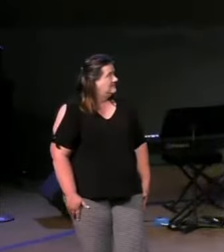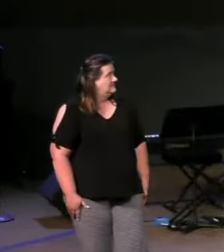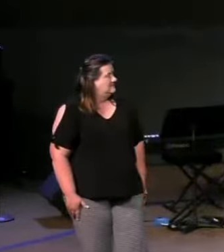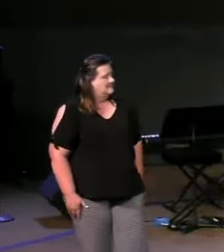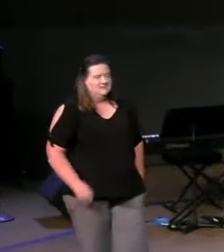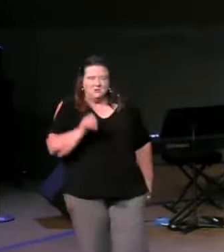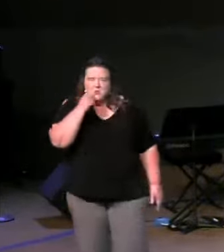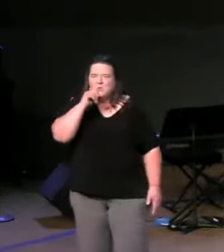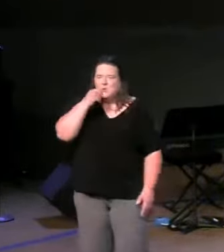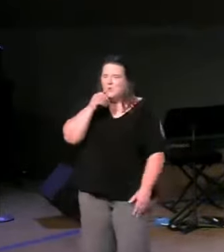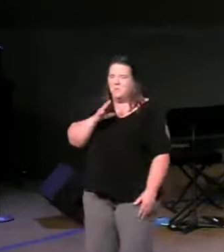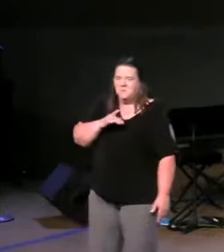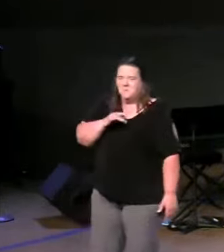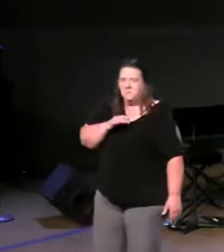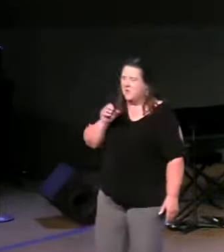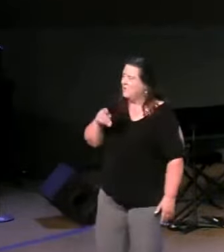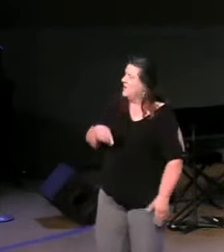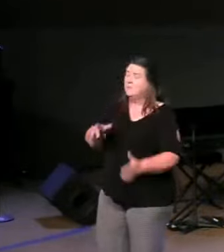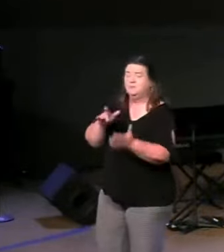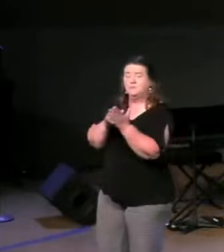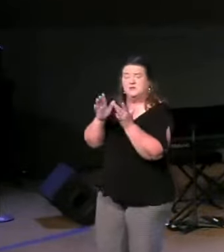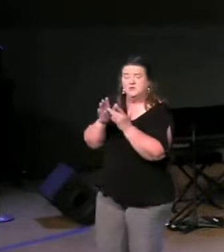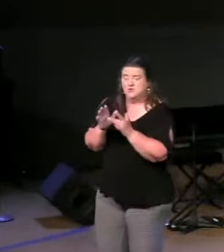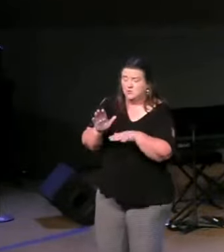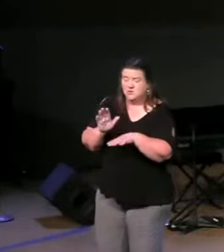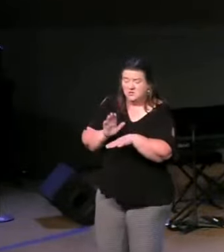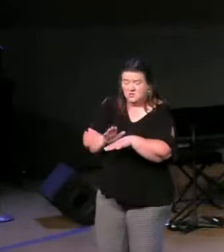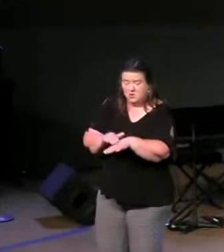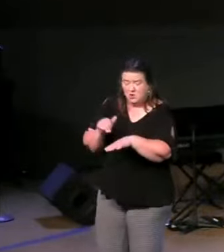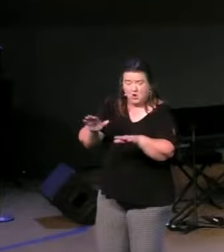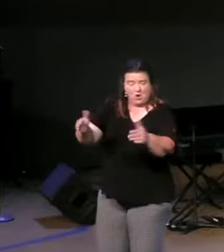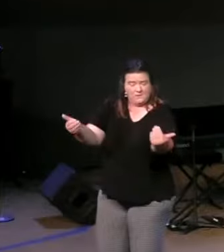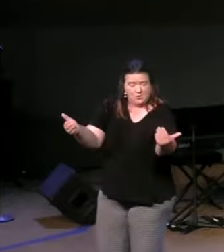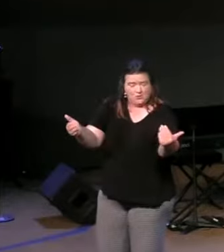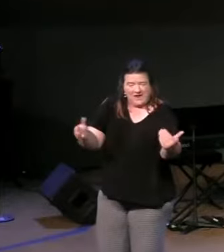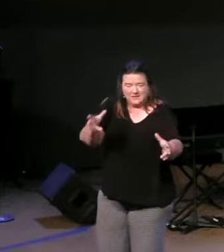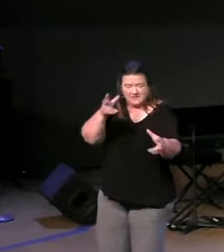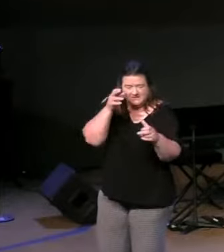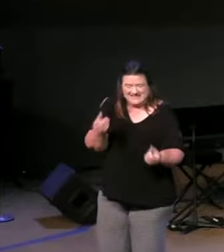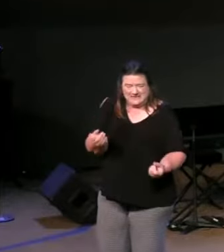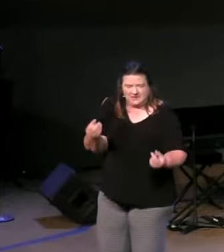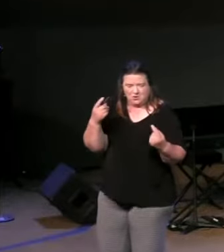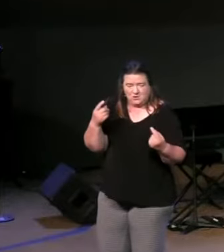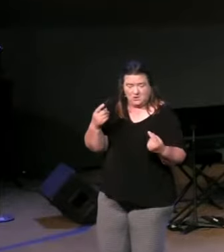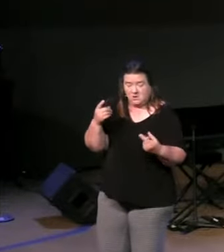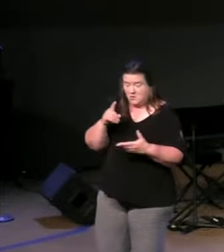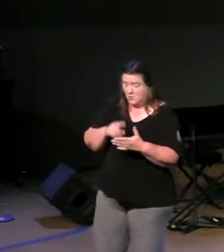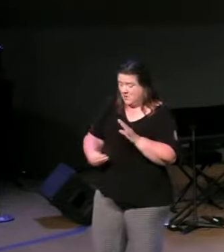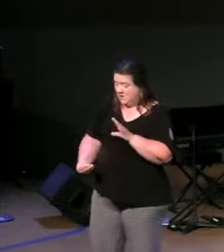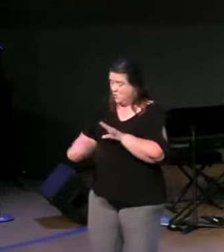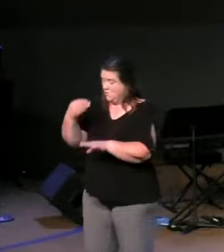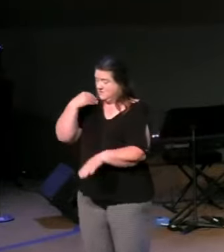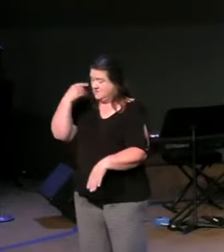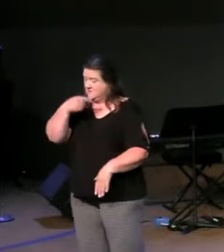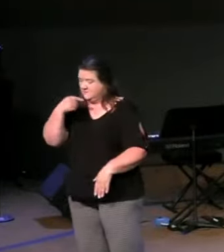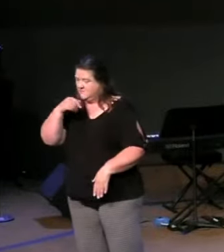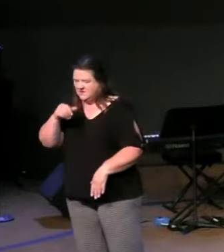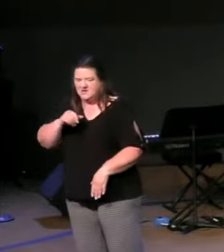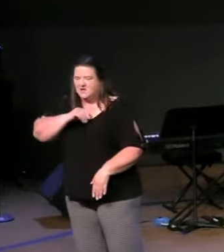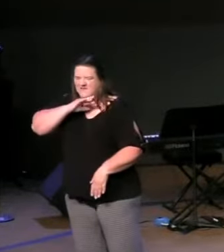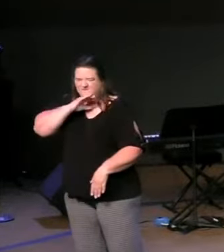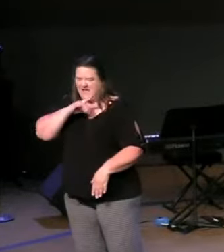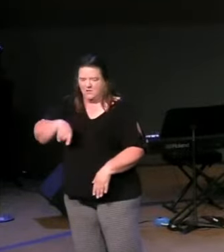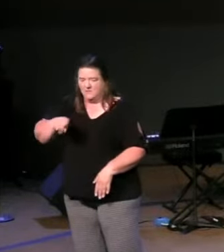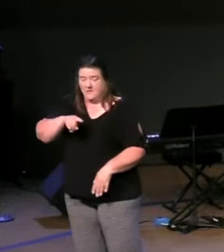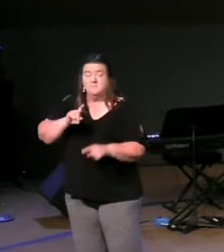Cool. All right. Jesus called the crowd to him and said, "Listen and understand. What goes into someone's mouth does not defile them.